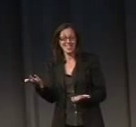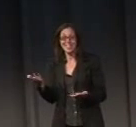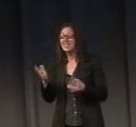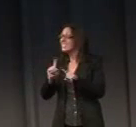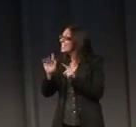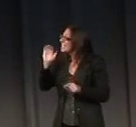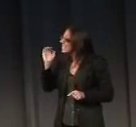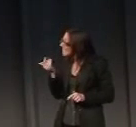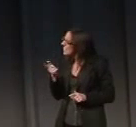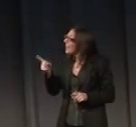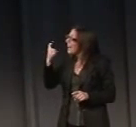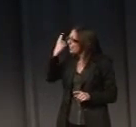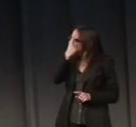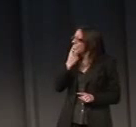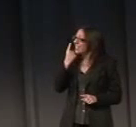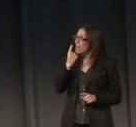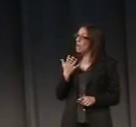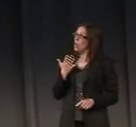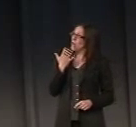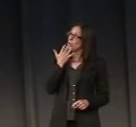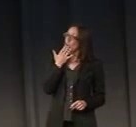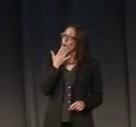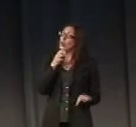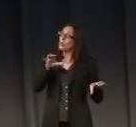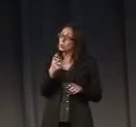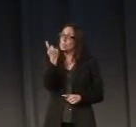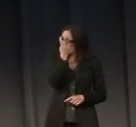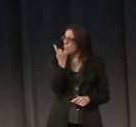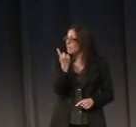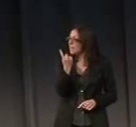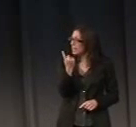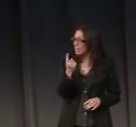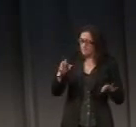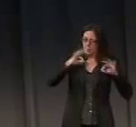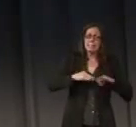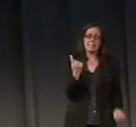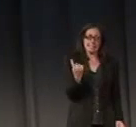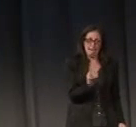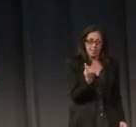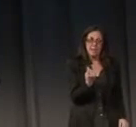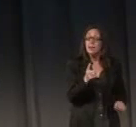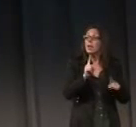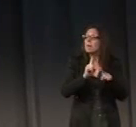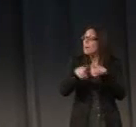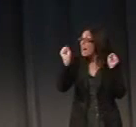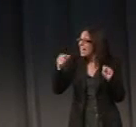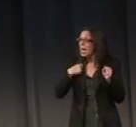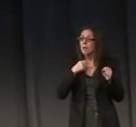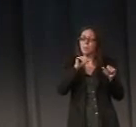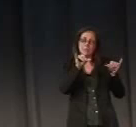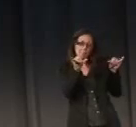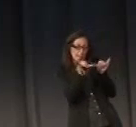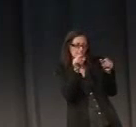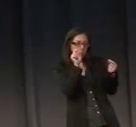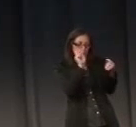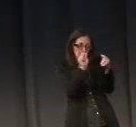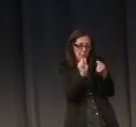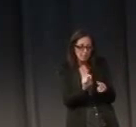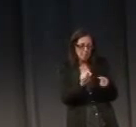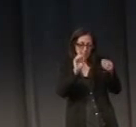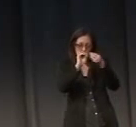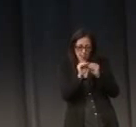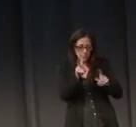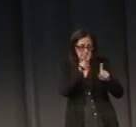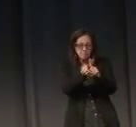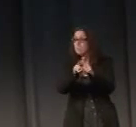something that we haven't been very good at quantifying it, figuring out. And I'm not going to tell you that we have an answer. I'm just saying my guess is that